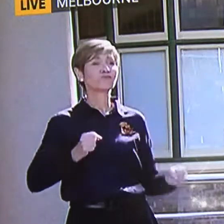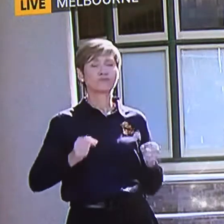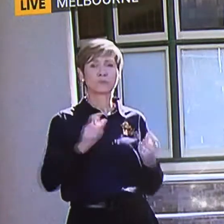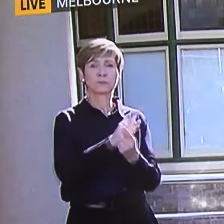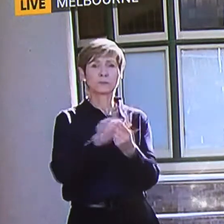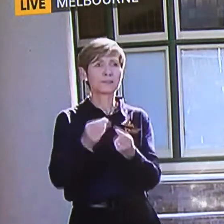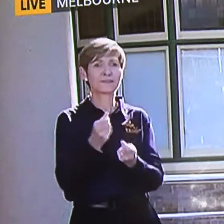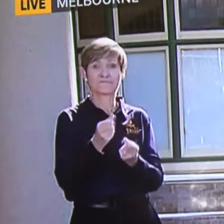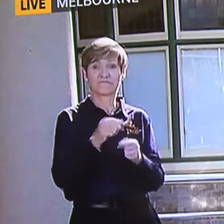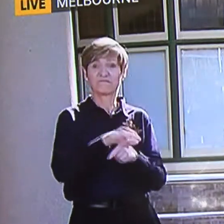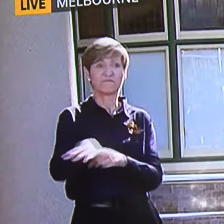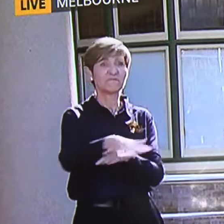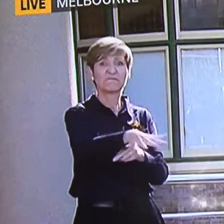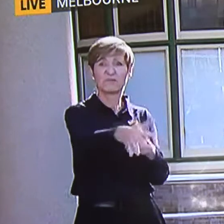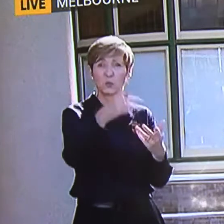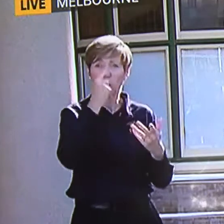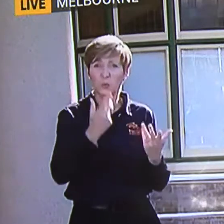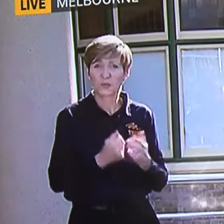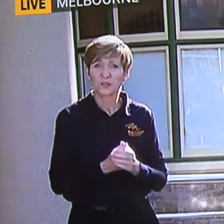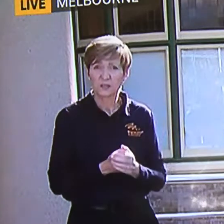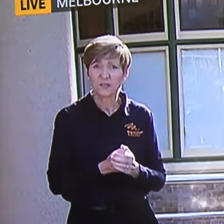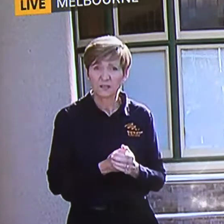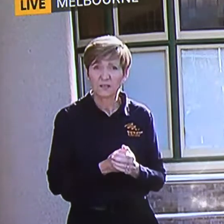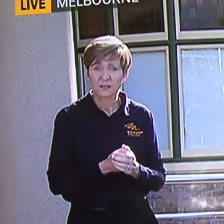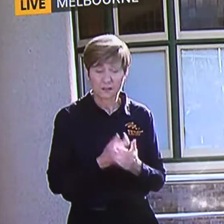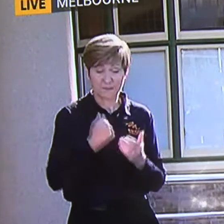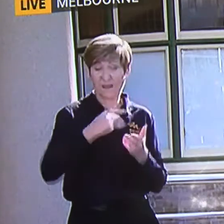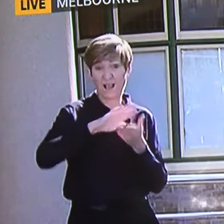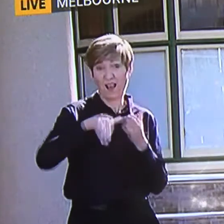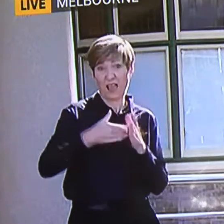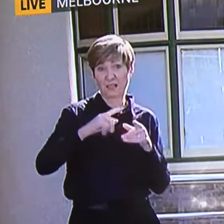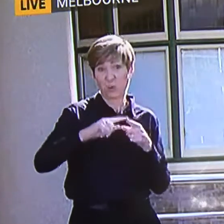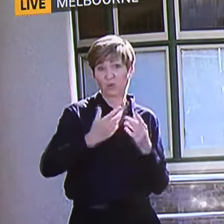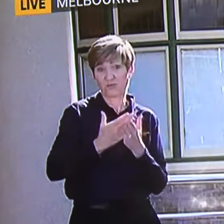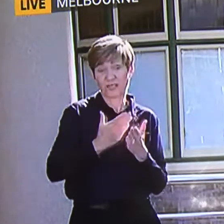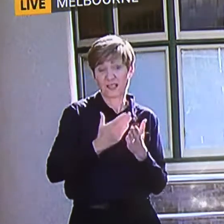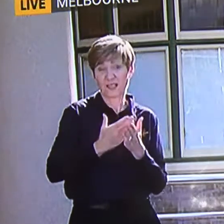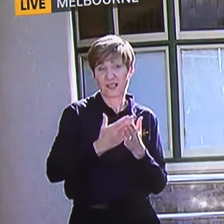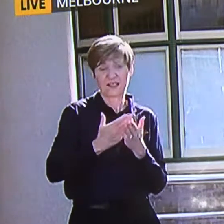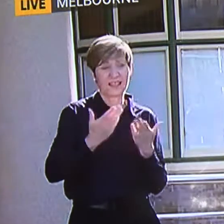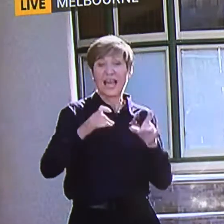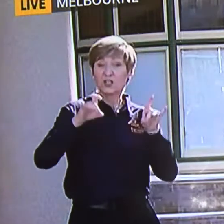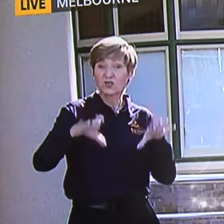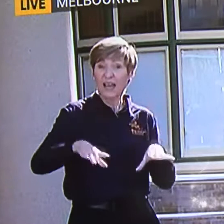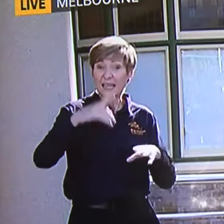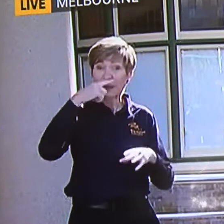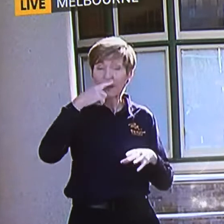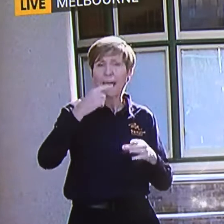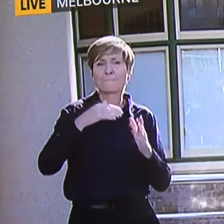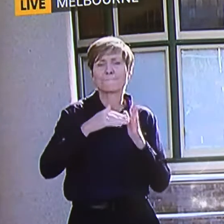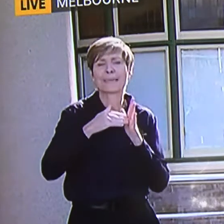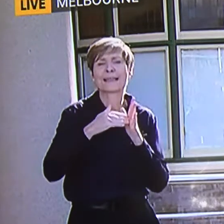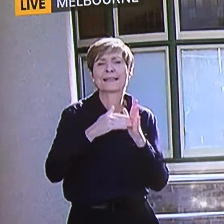Tamsin you have one more question, is to say millions and millions of Australians have done the right thing